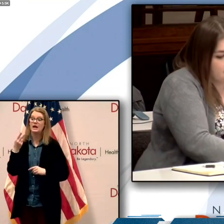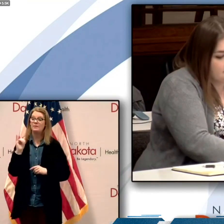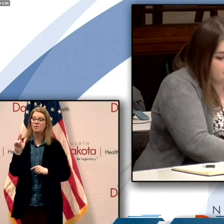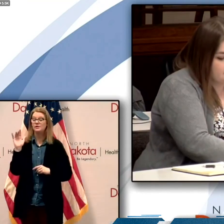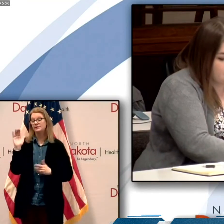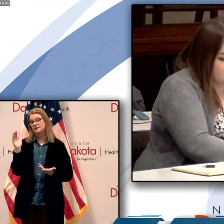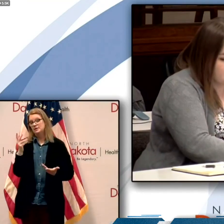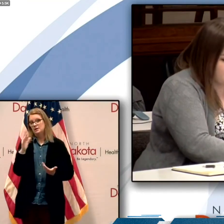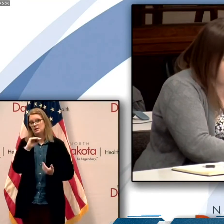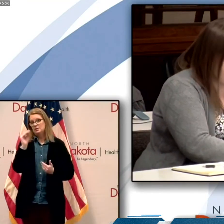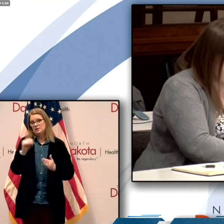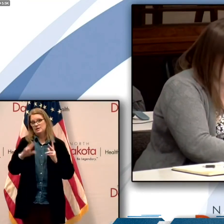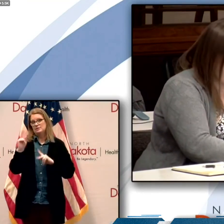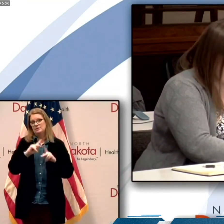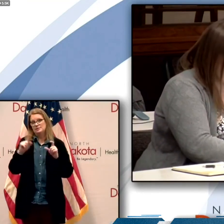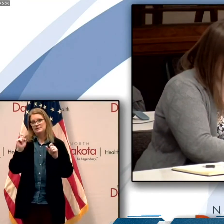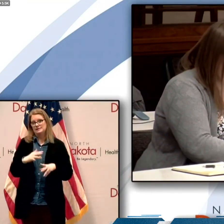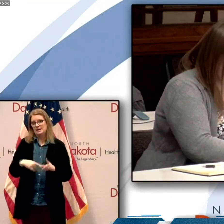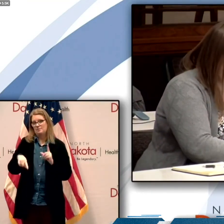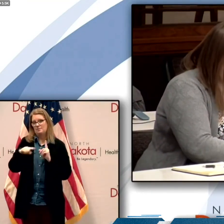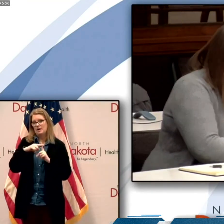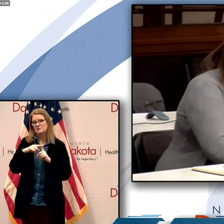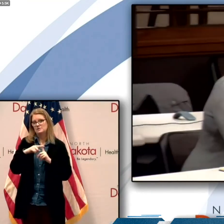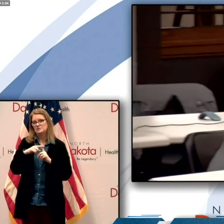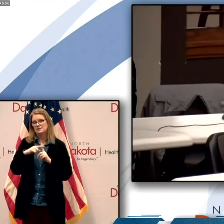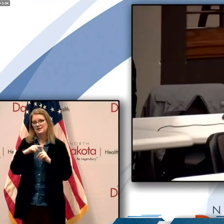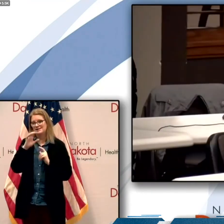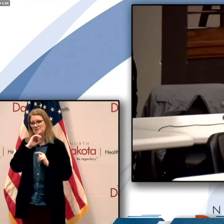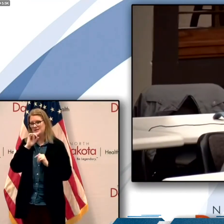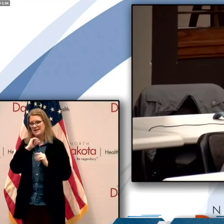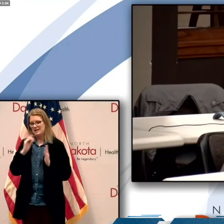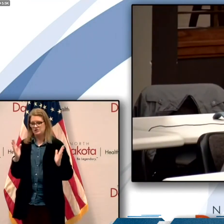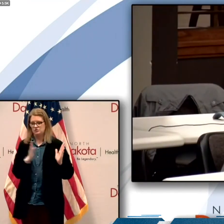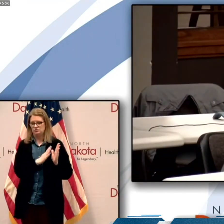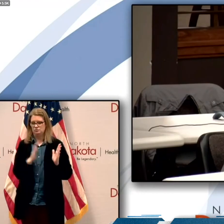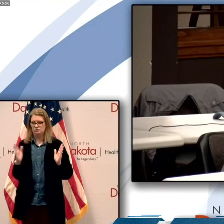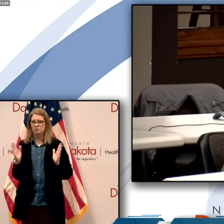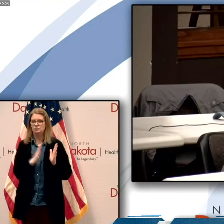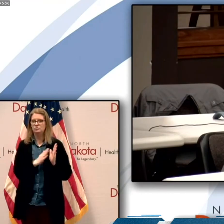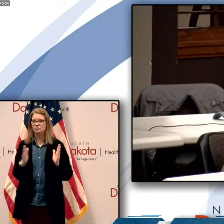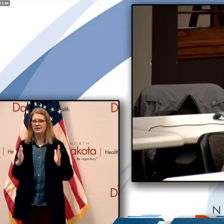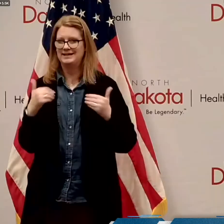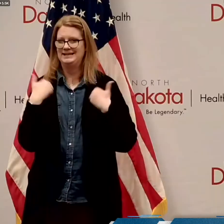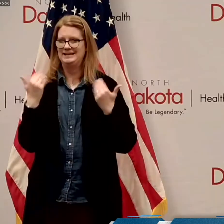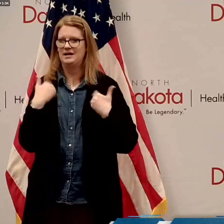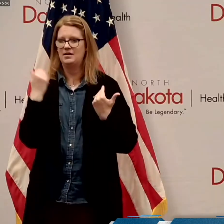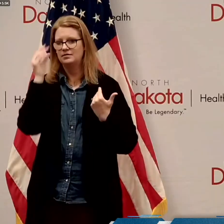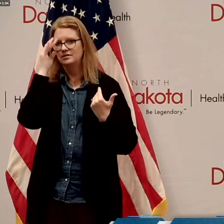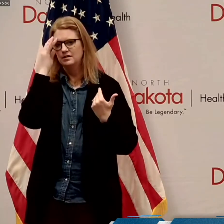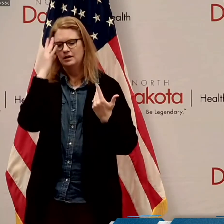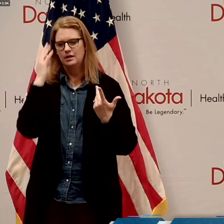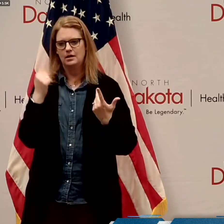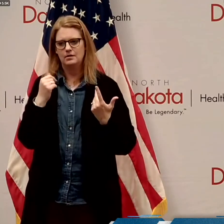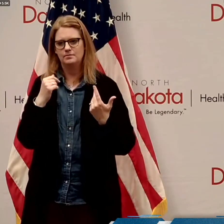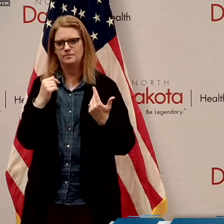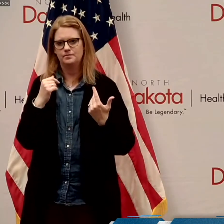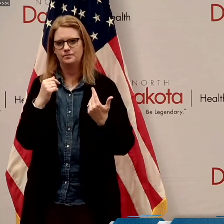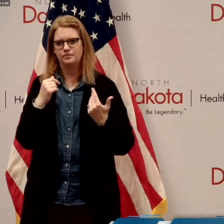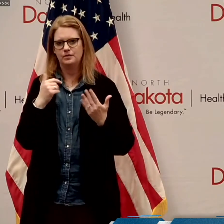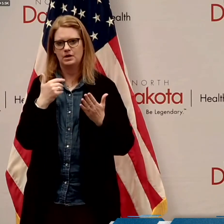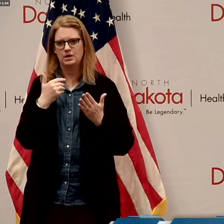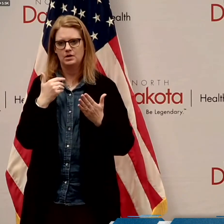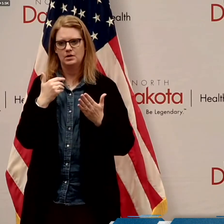the percentages of people testing positive in those age ranges, I think, are relatively close to the percent